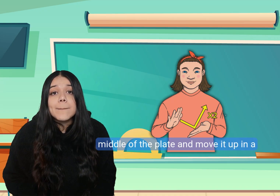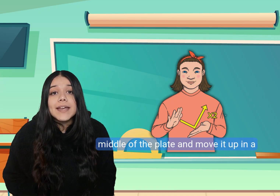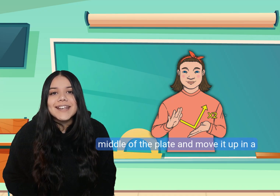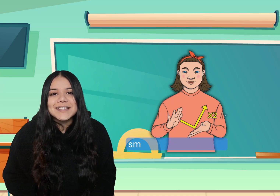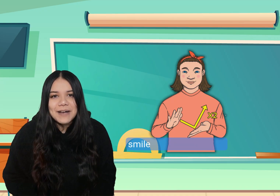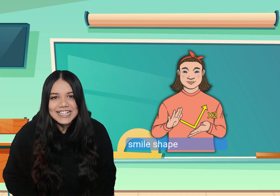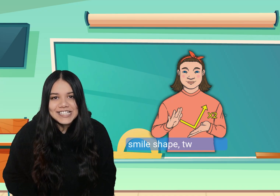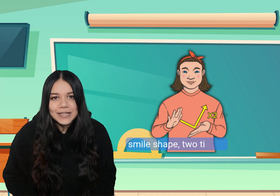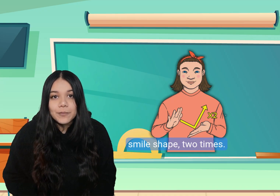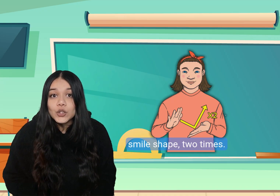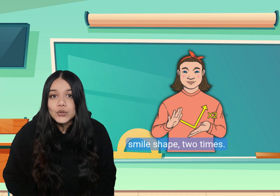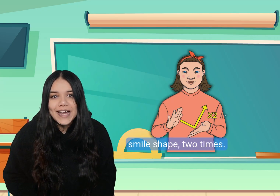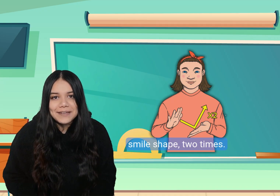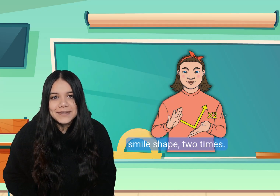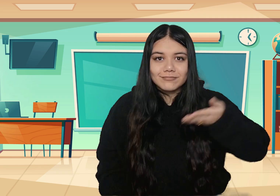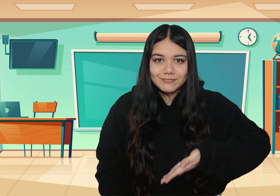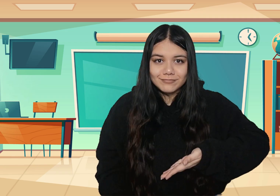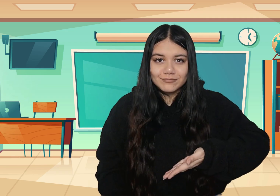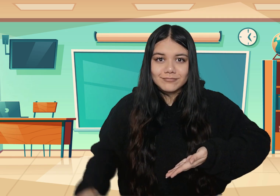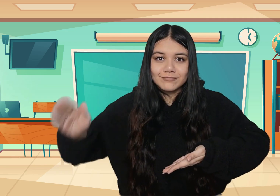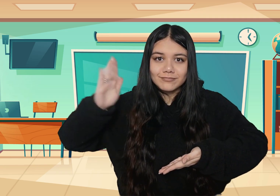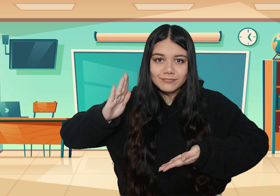in a smile shape 2 times.